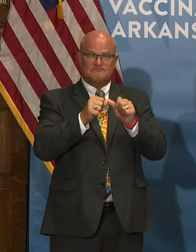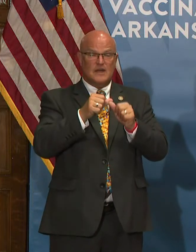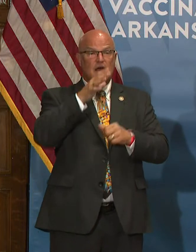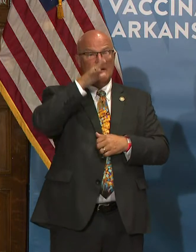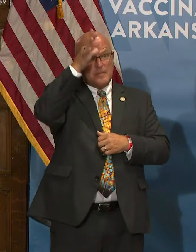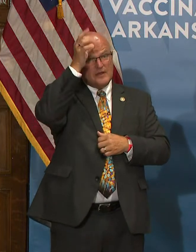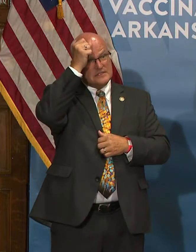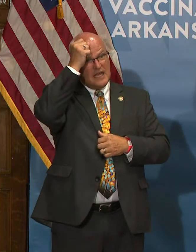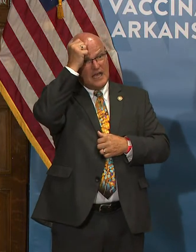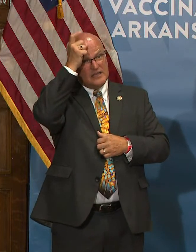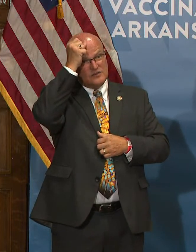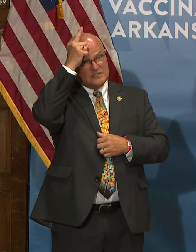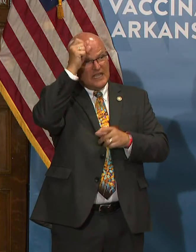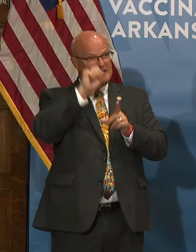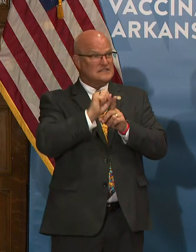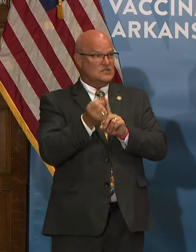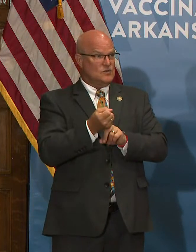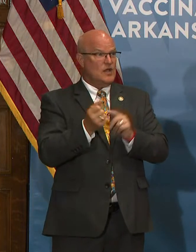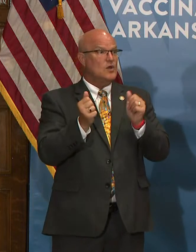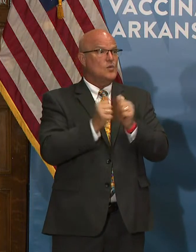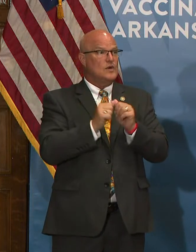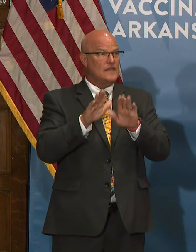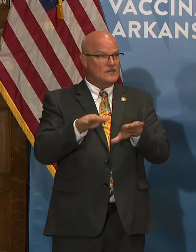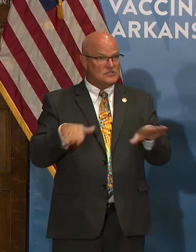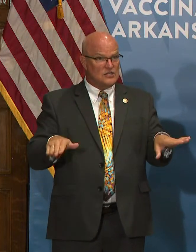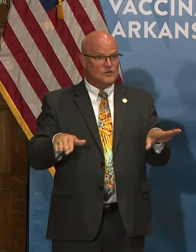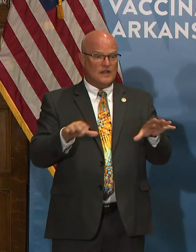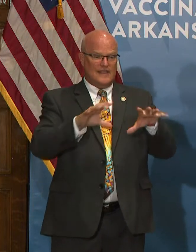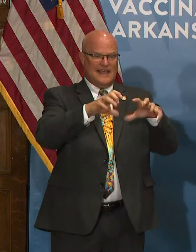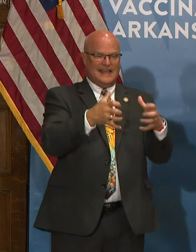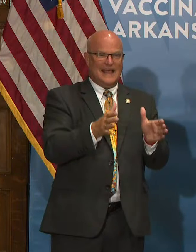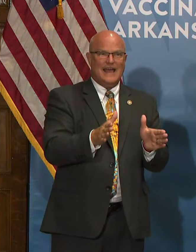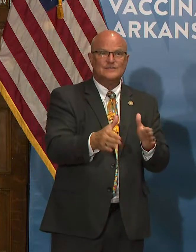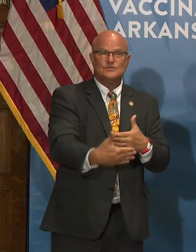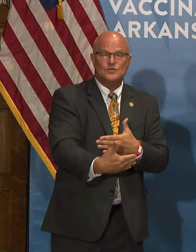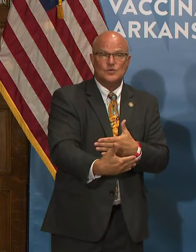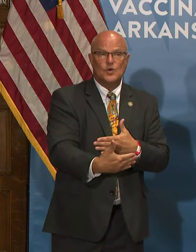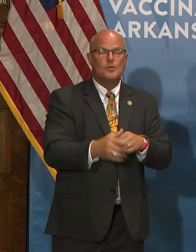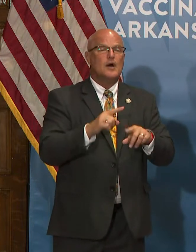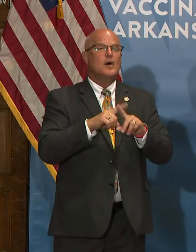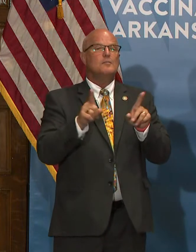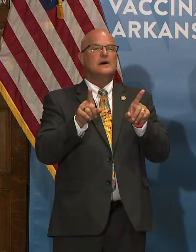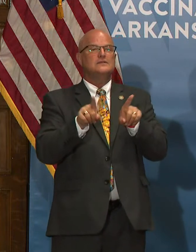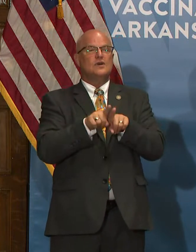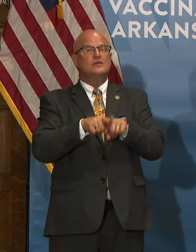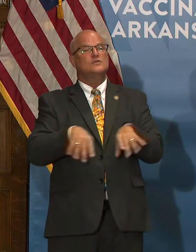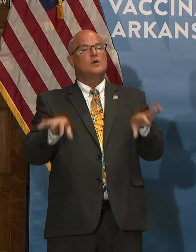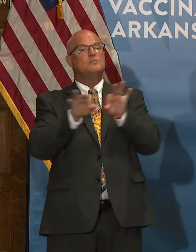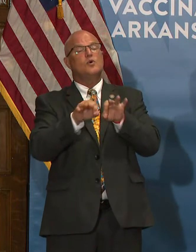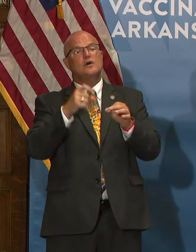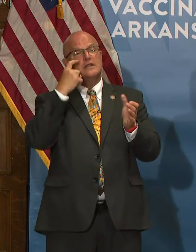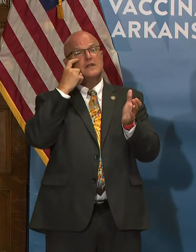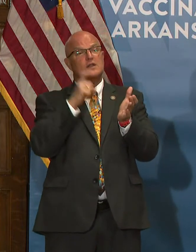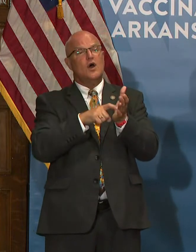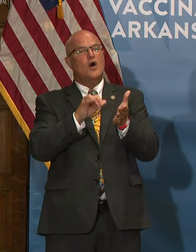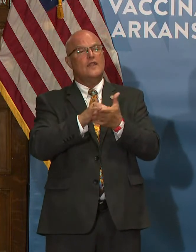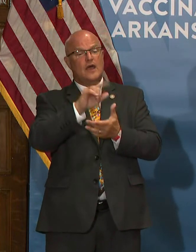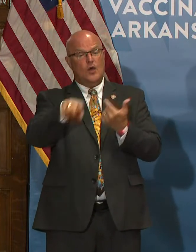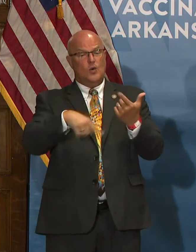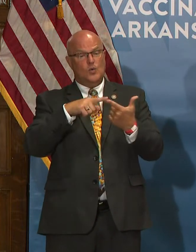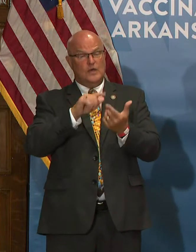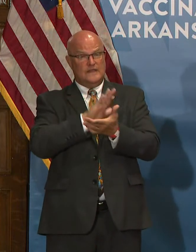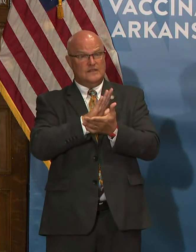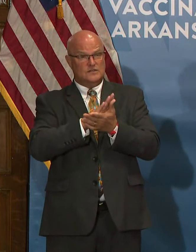parents understand situations with their children, their classrooms. But it's also important to note that when